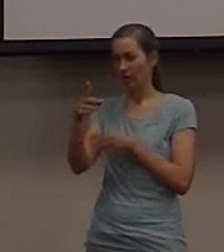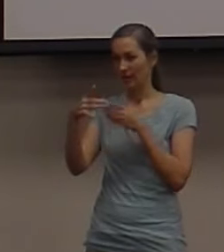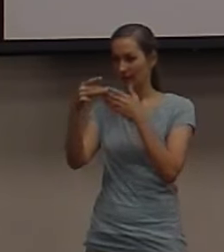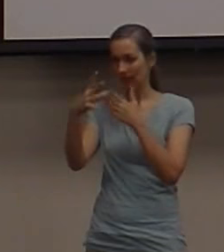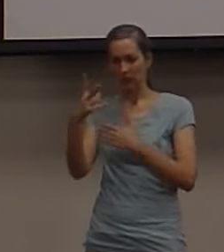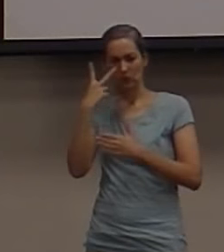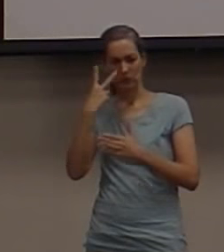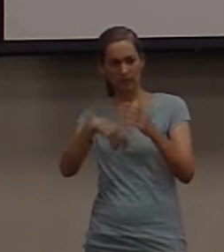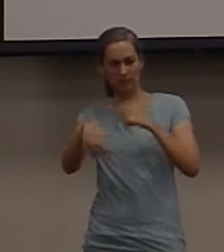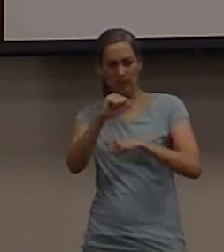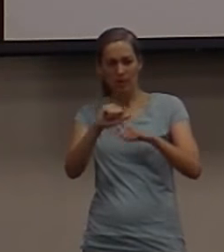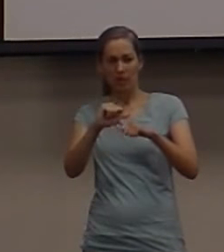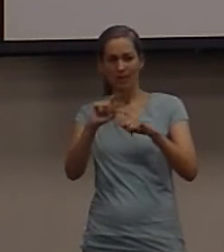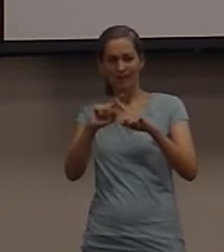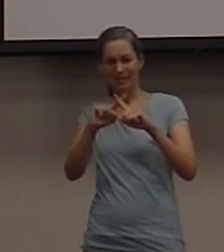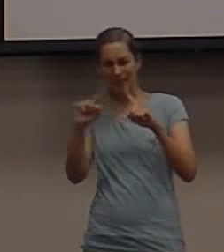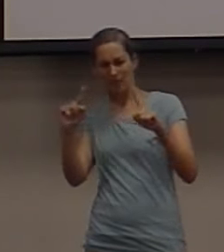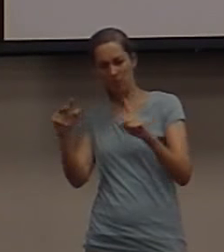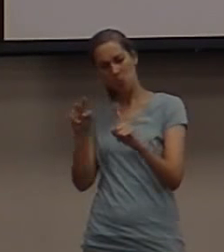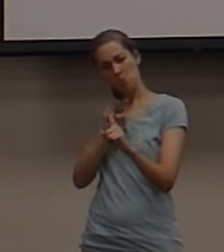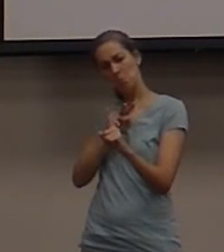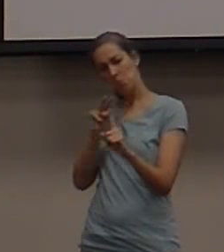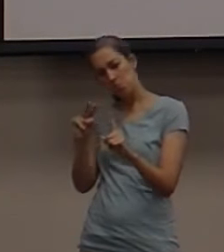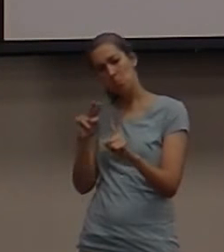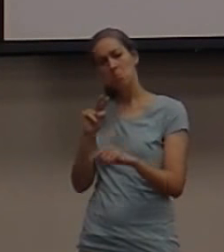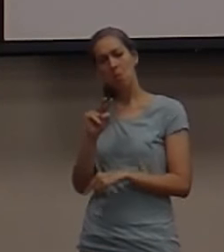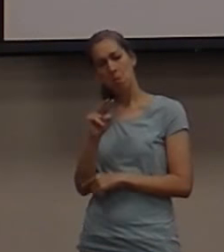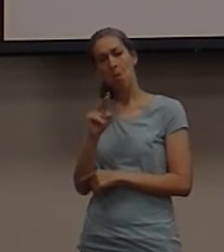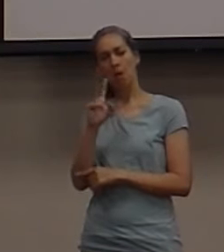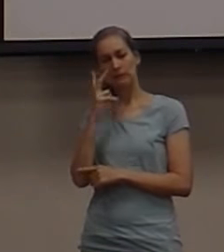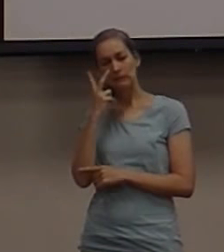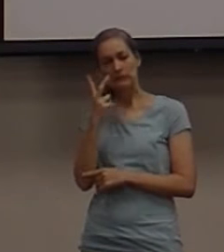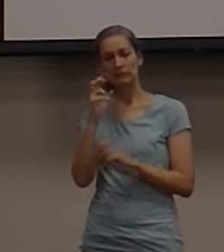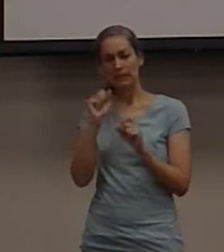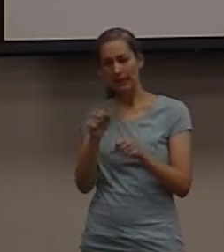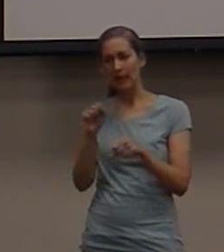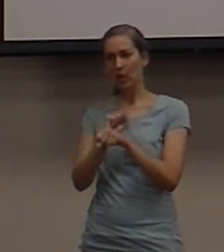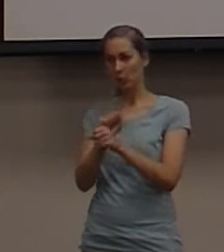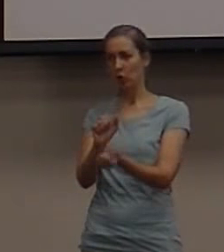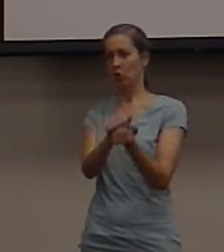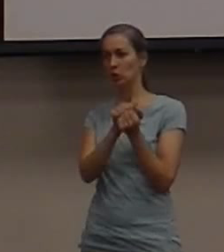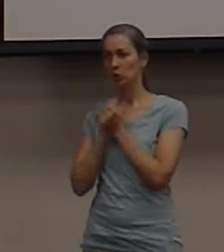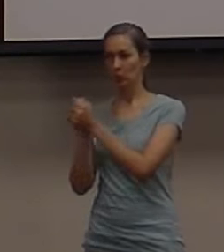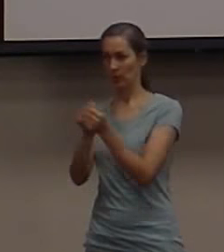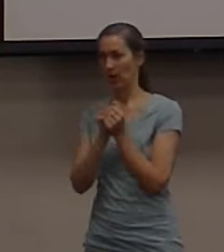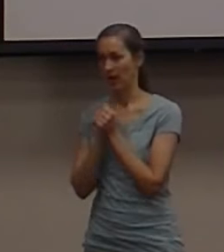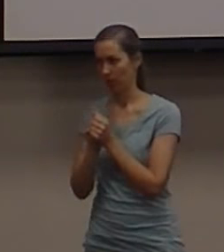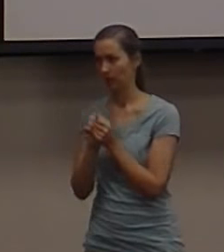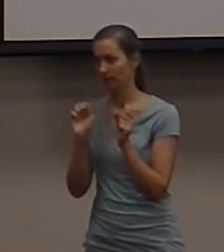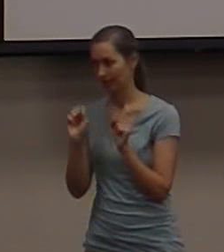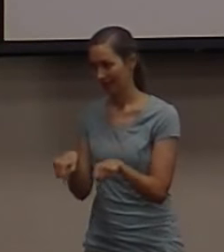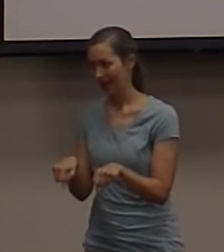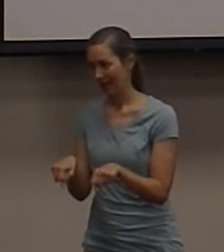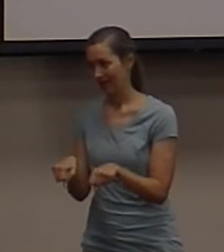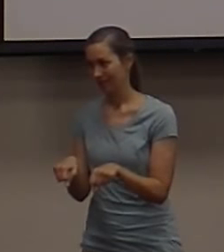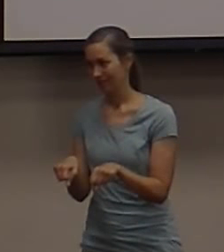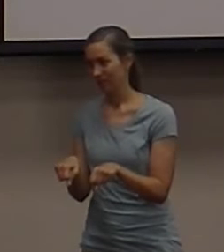another in a completely different light. And they begin to see that they can do much together that they have been struggling to do